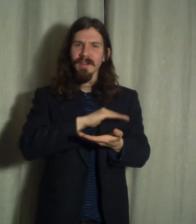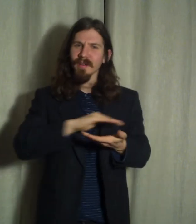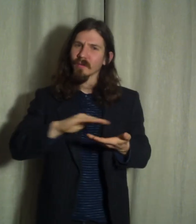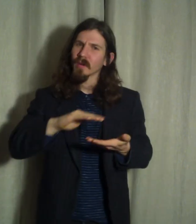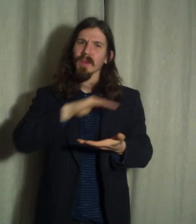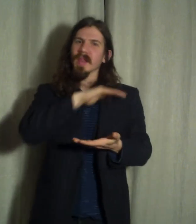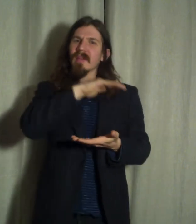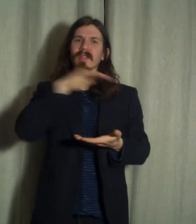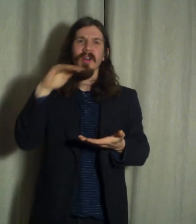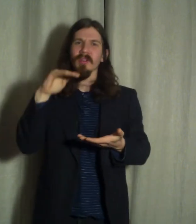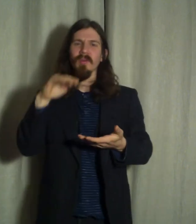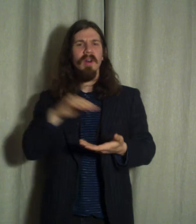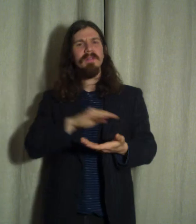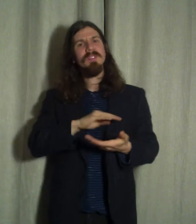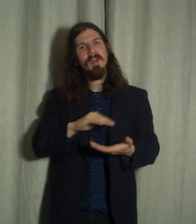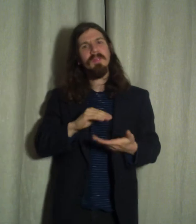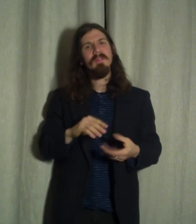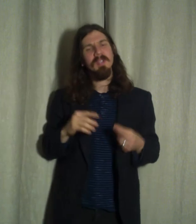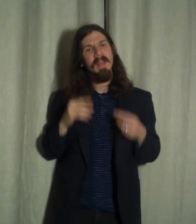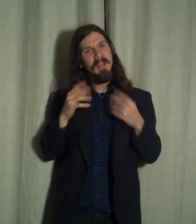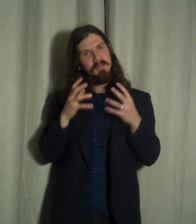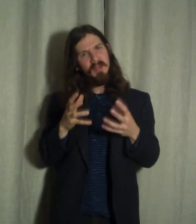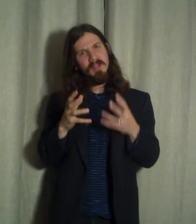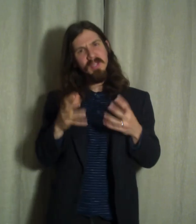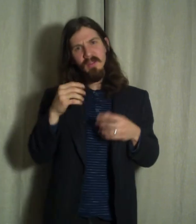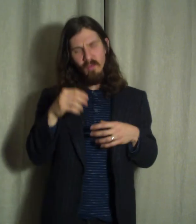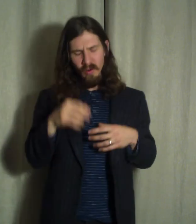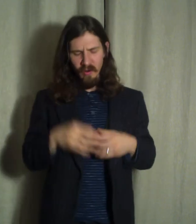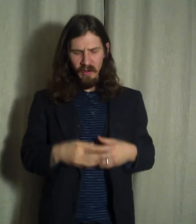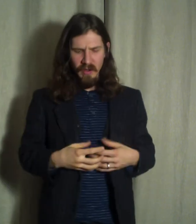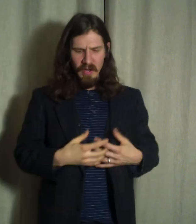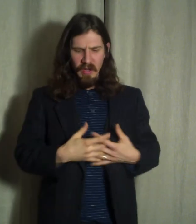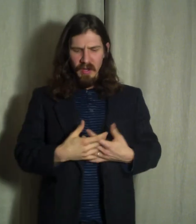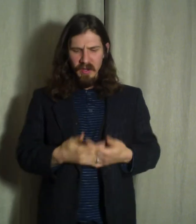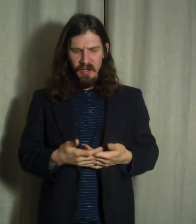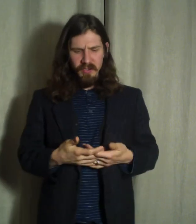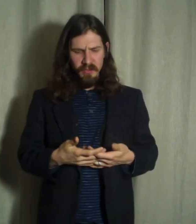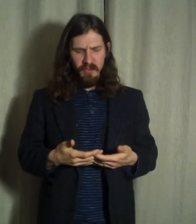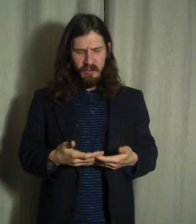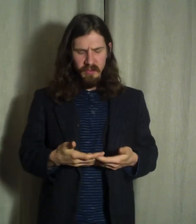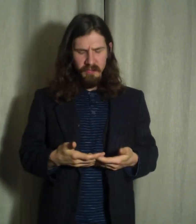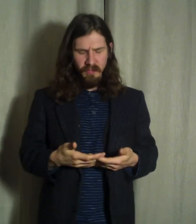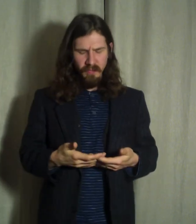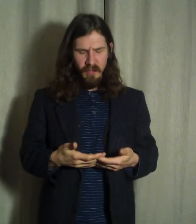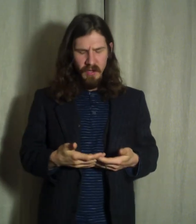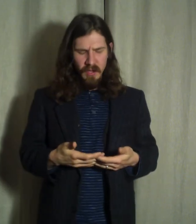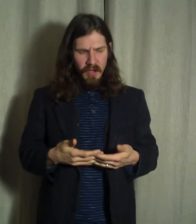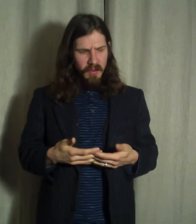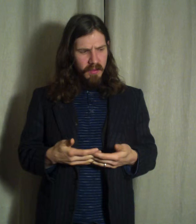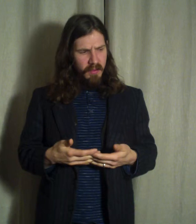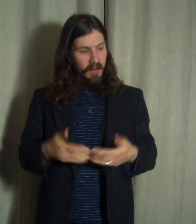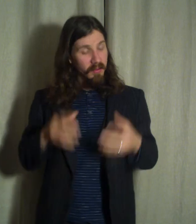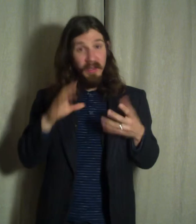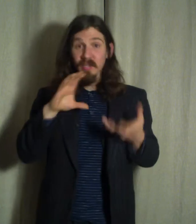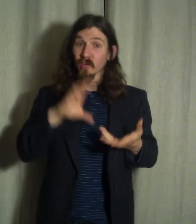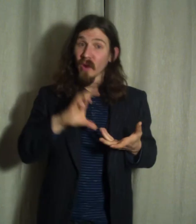what level are you on of subdivision, and that's built into the word that you choose. The other thing is range